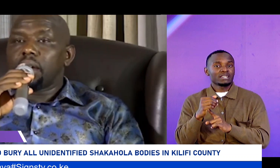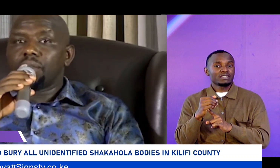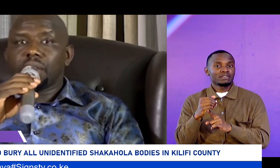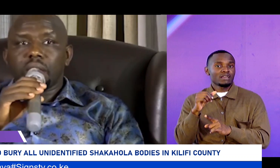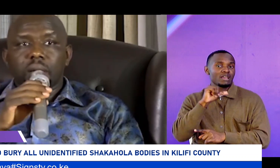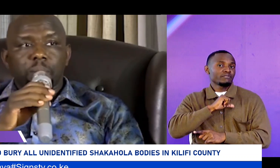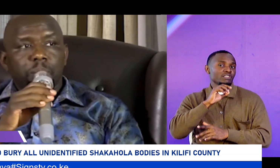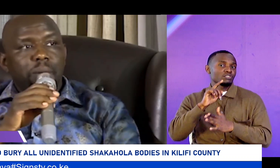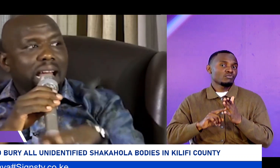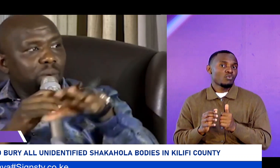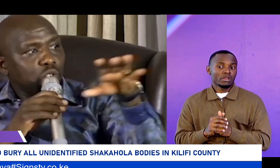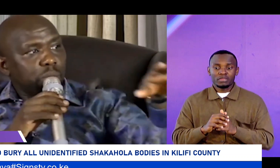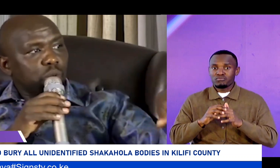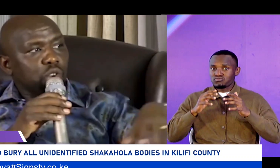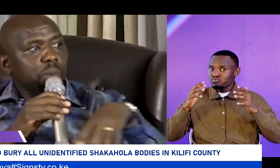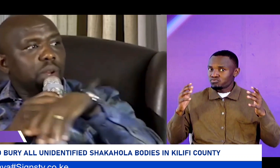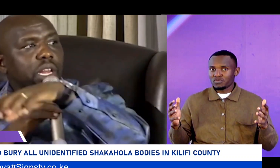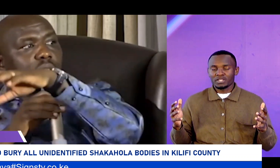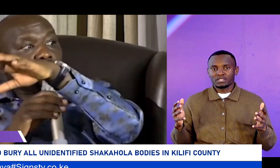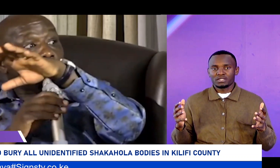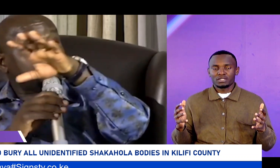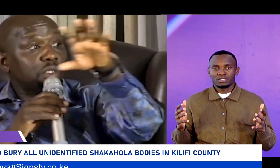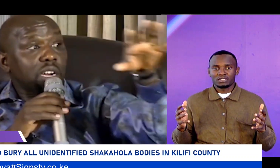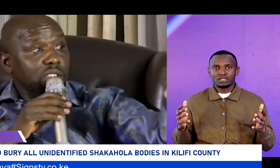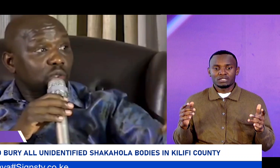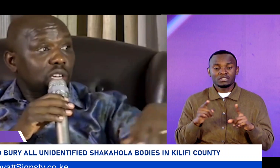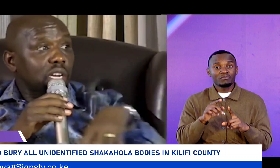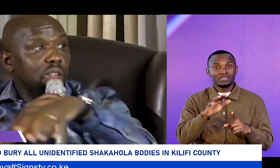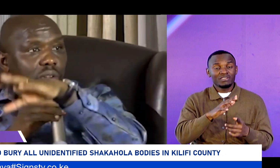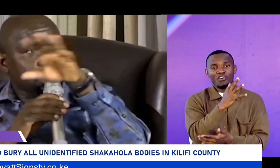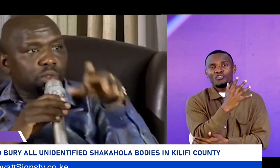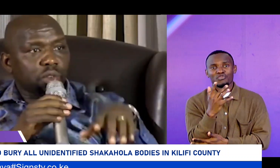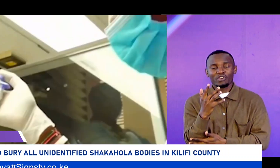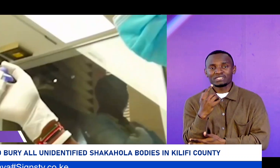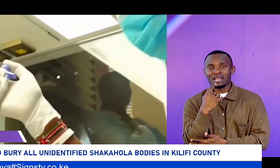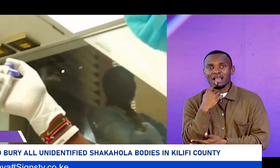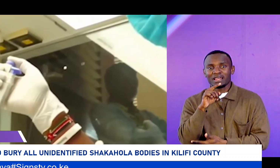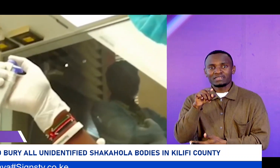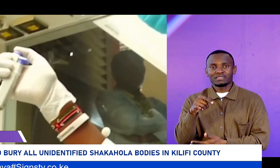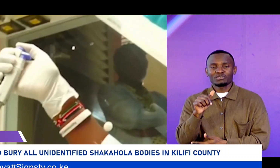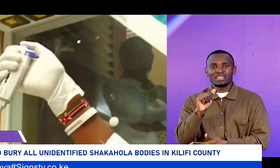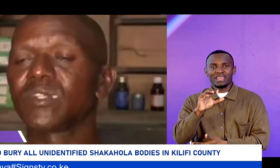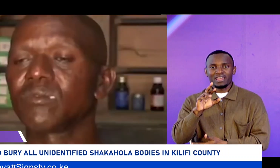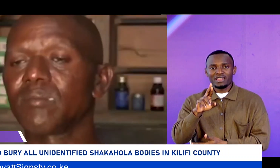of the land we are talking about an area of forest of 100,000 acres and so forth. The